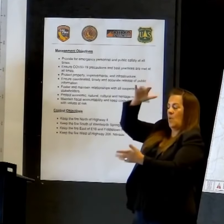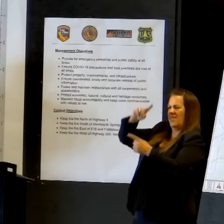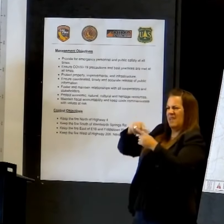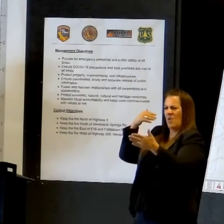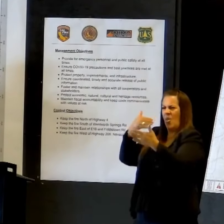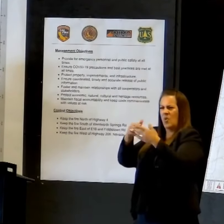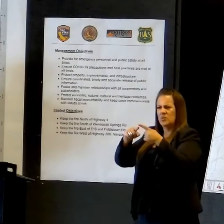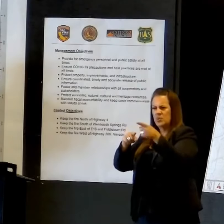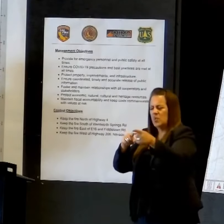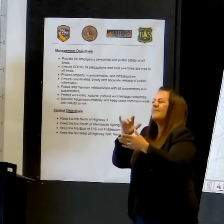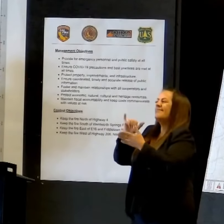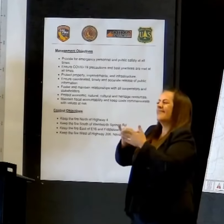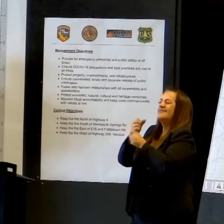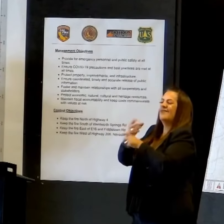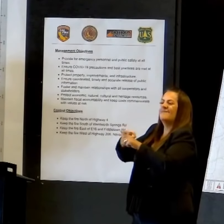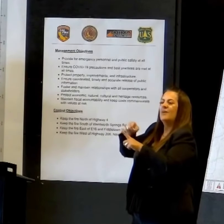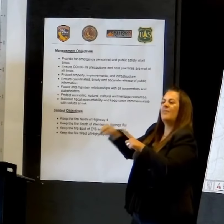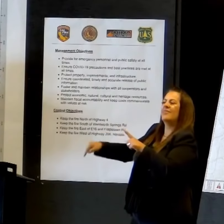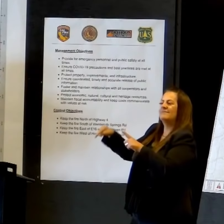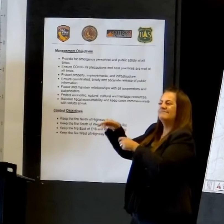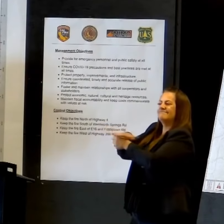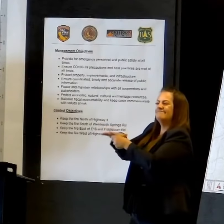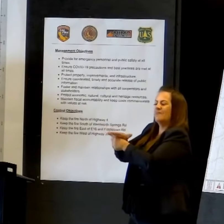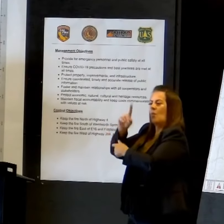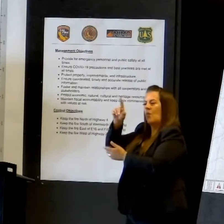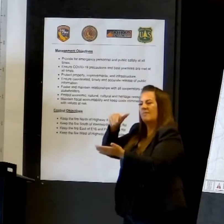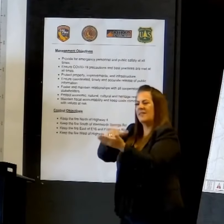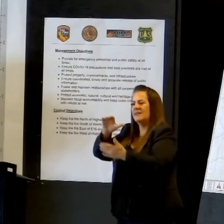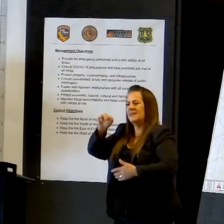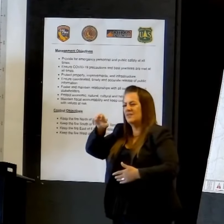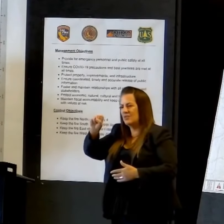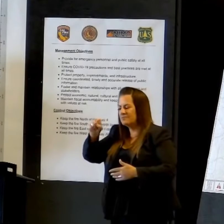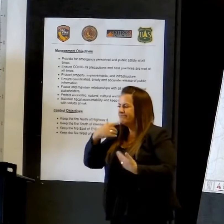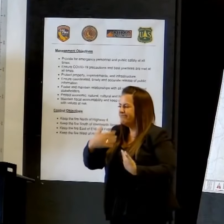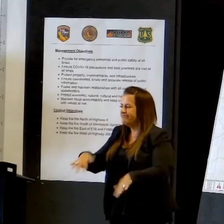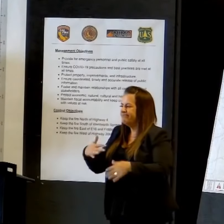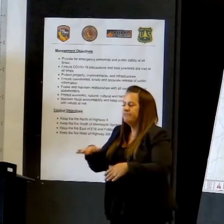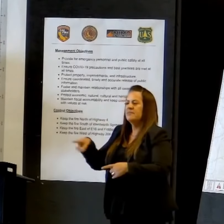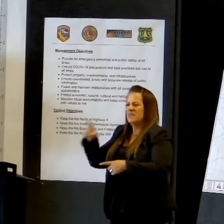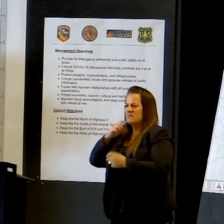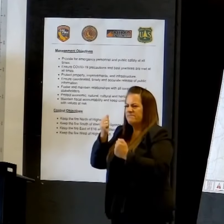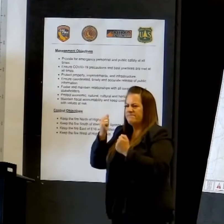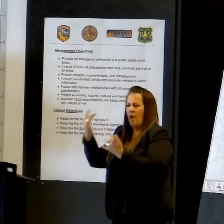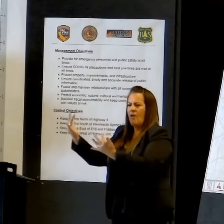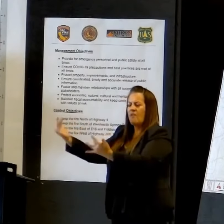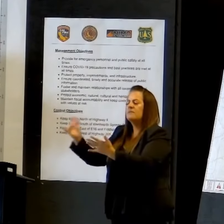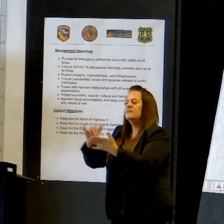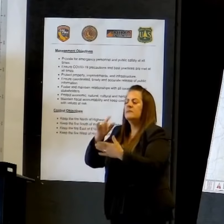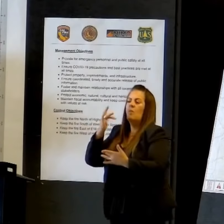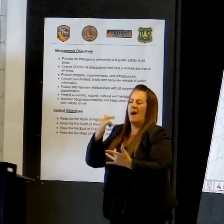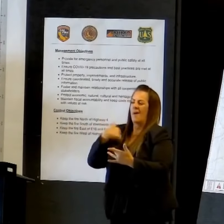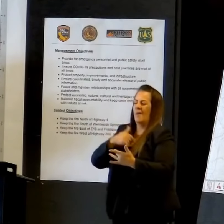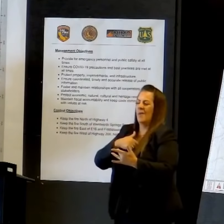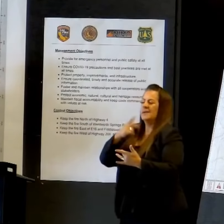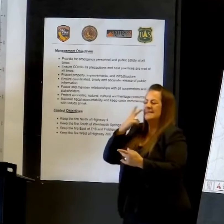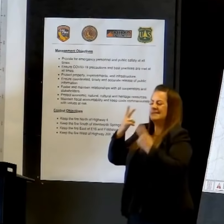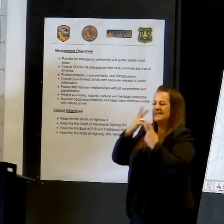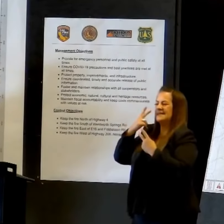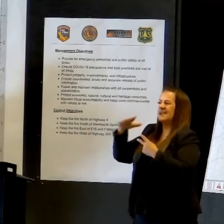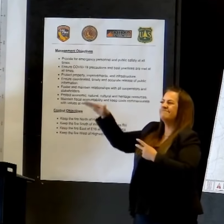close, that's where this is coming from. There was about 1,000 acres that was unburned in here, and that's what's consuming as we speak.